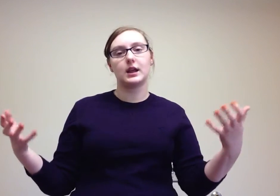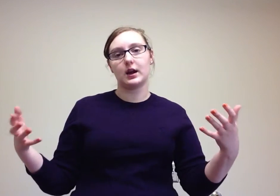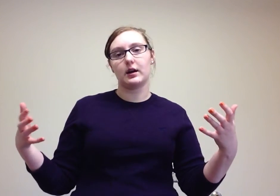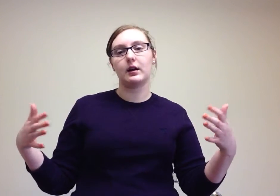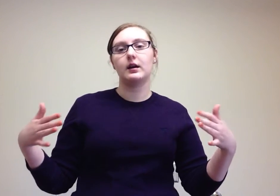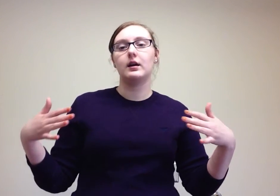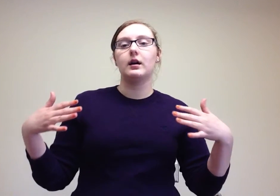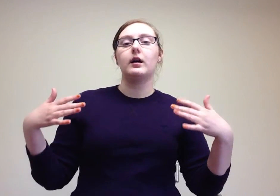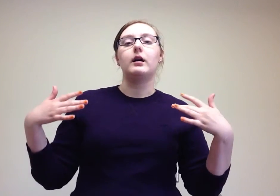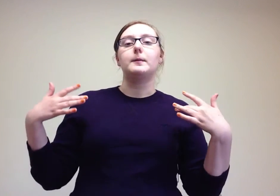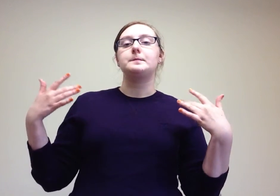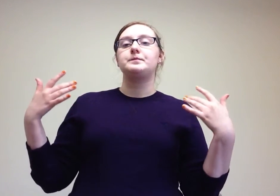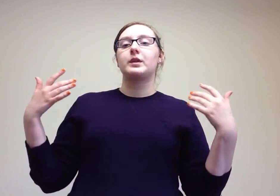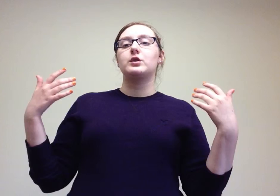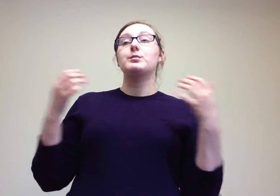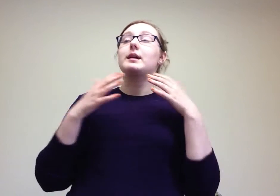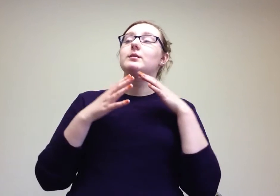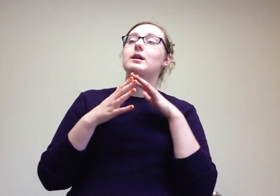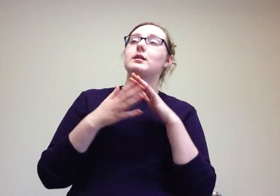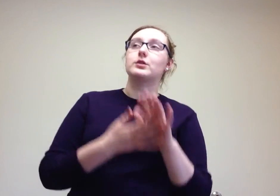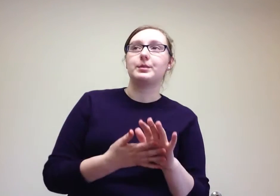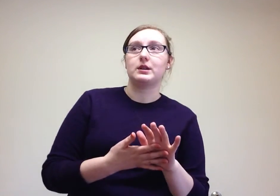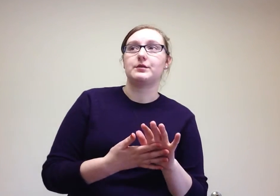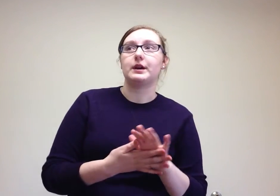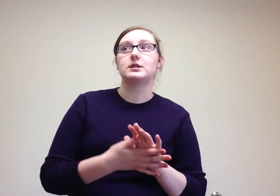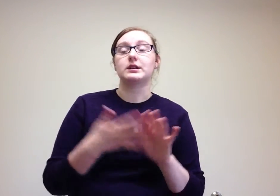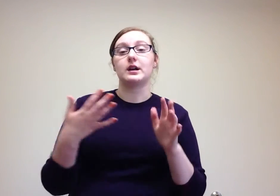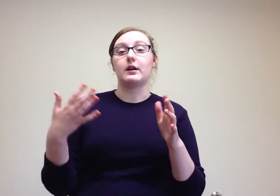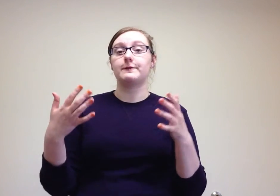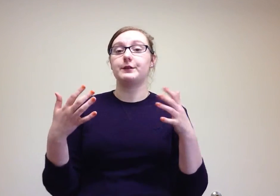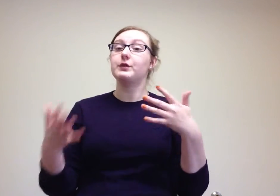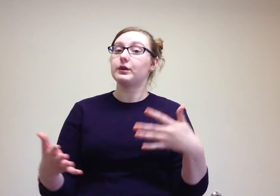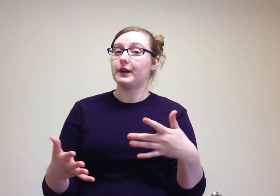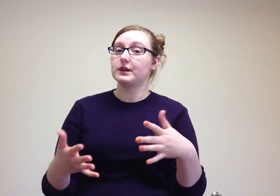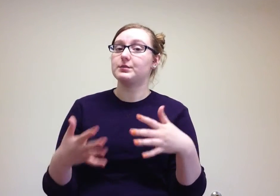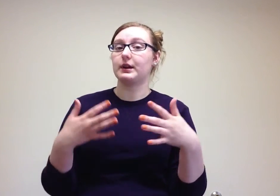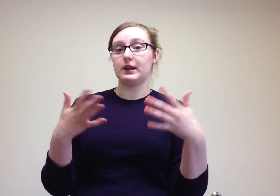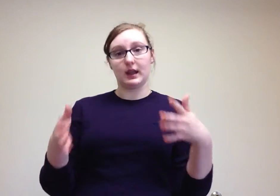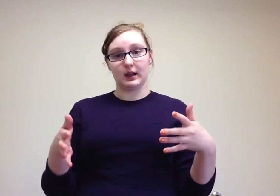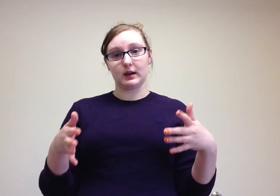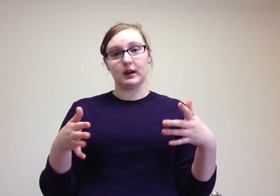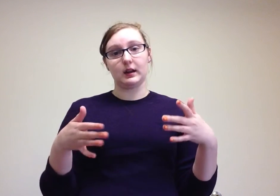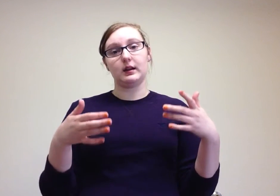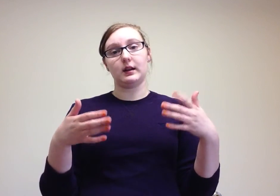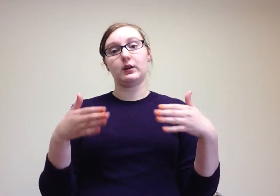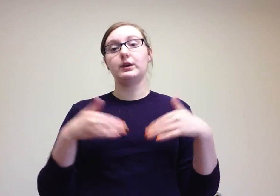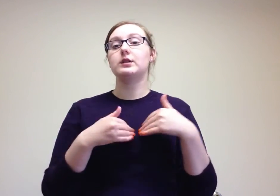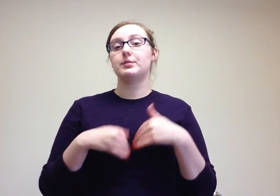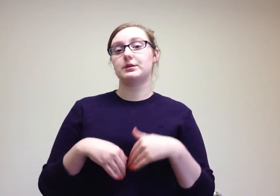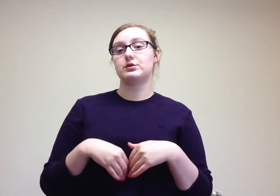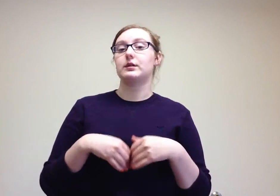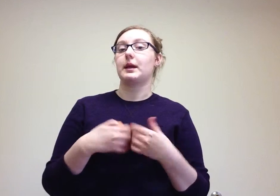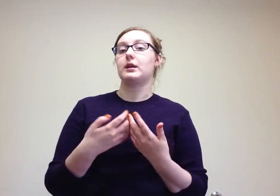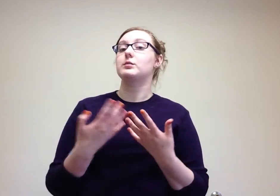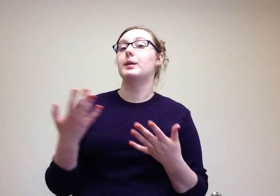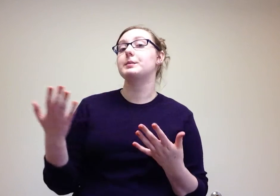air. You may get a little bit of the effects, not the full effect, but it can, and it could get into your bloodstream, and it could pop up in